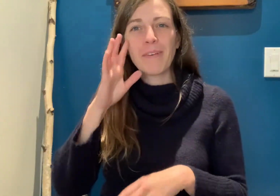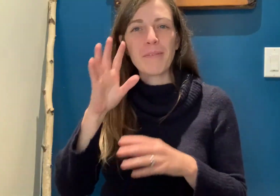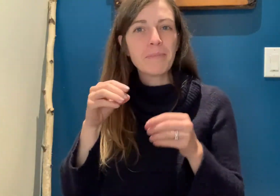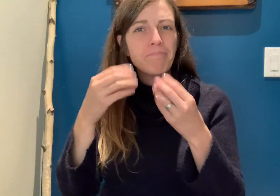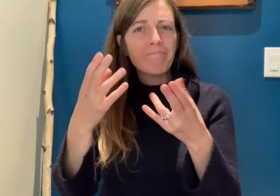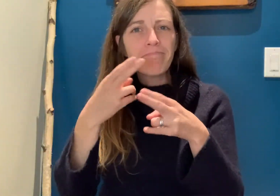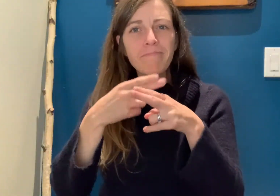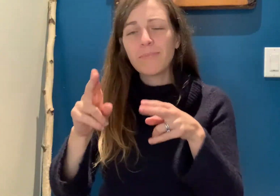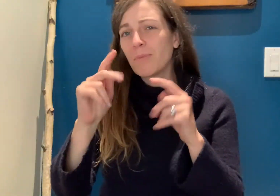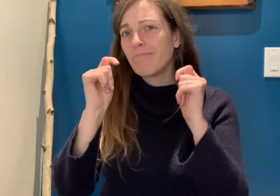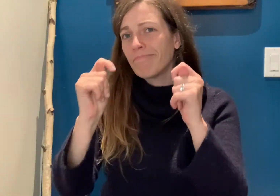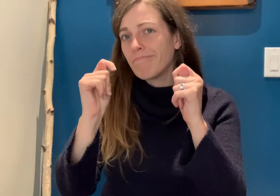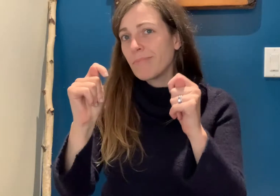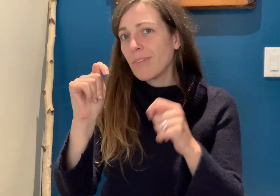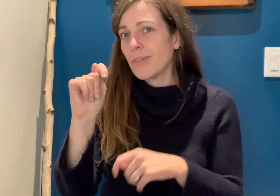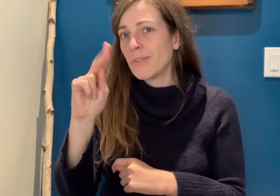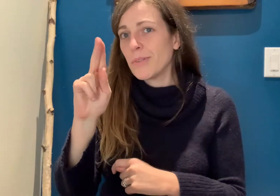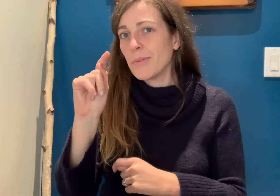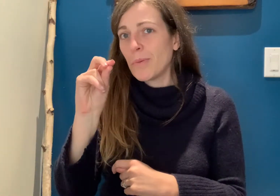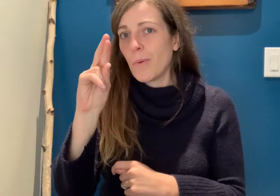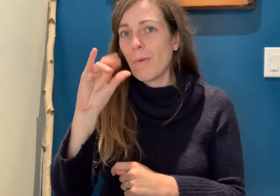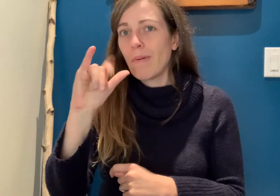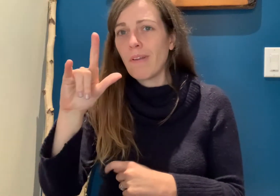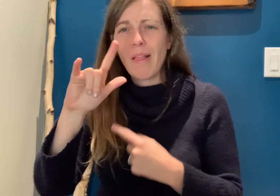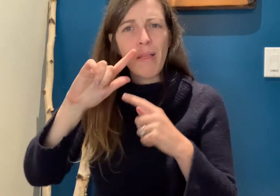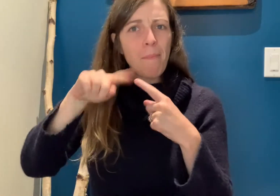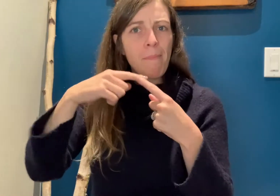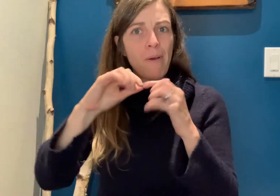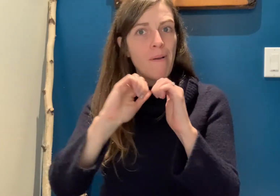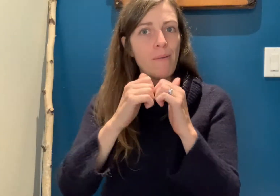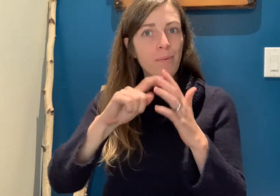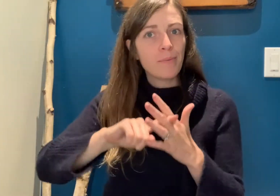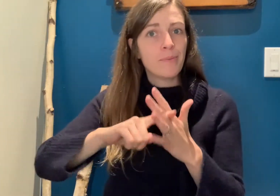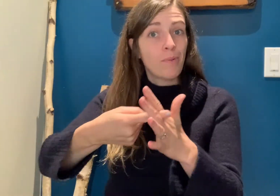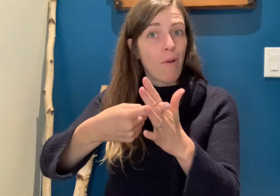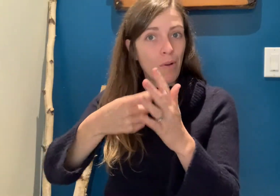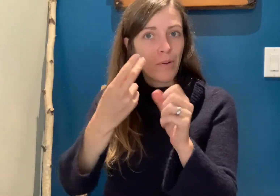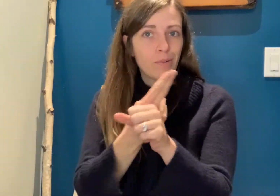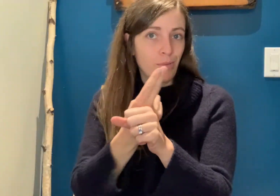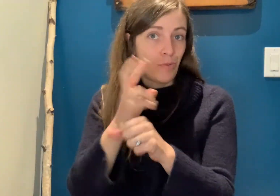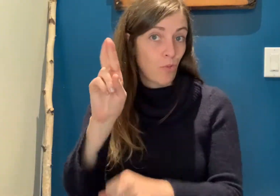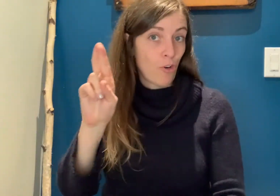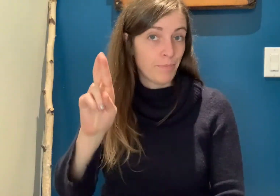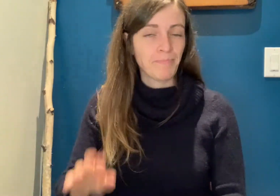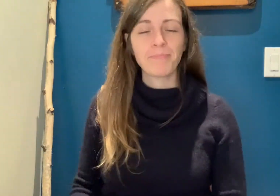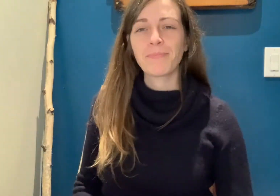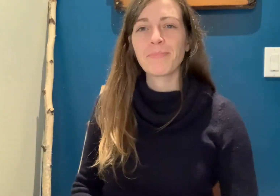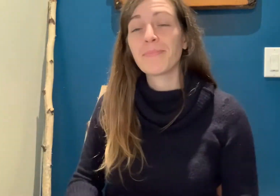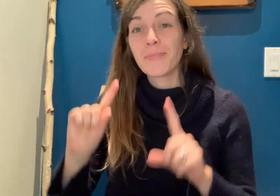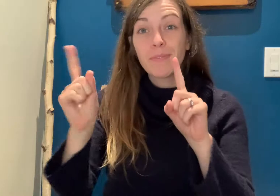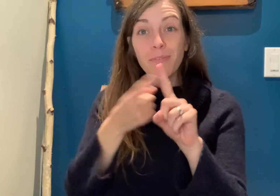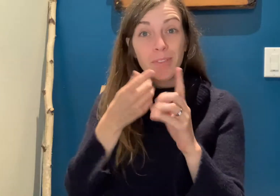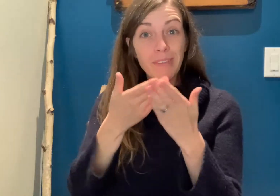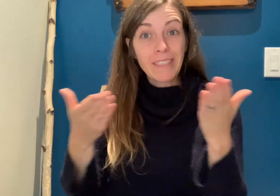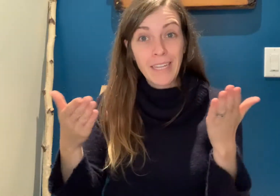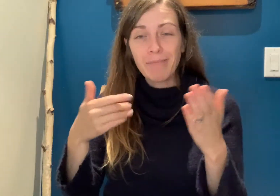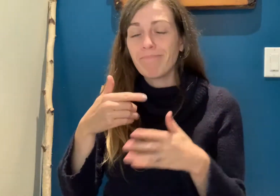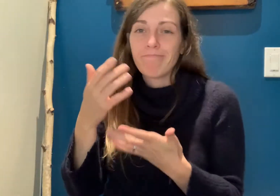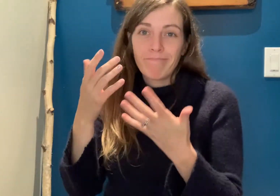Hi and welcome. I'm going to give you a brief tutorial about how to begin using R. The first